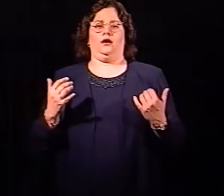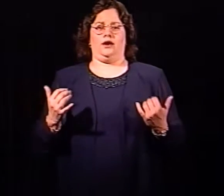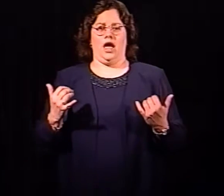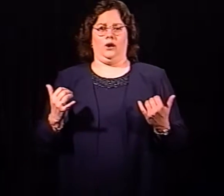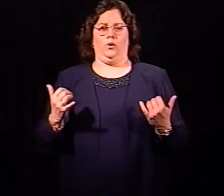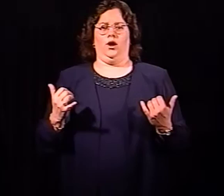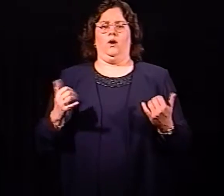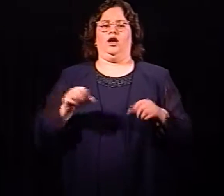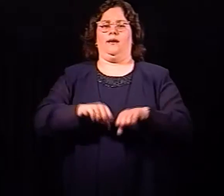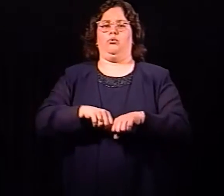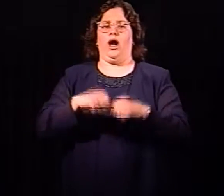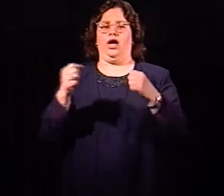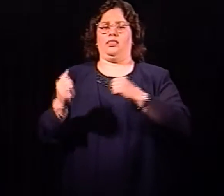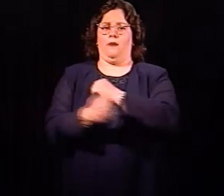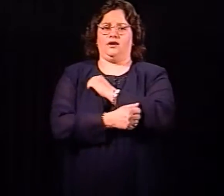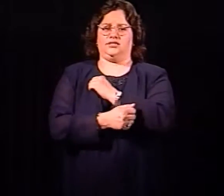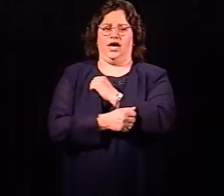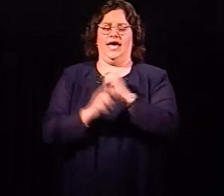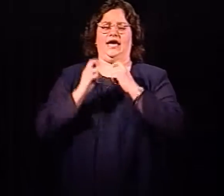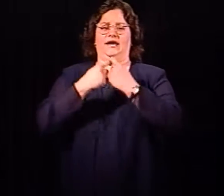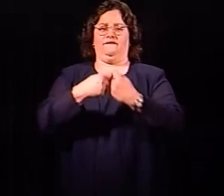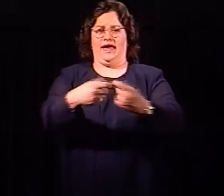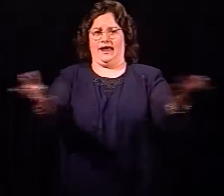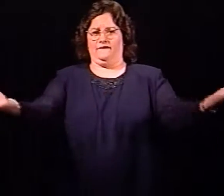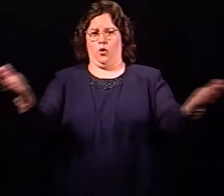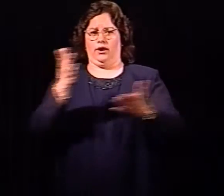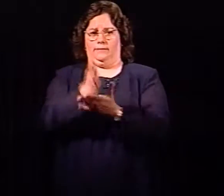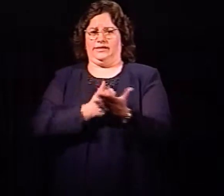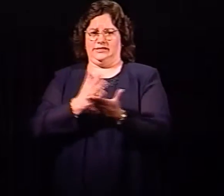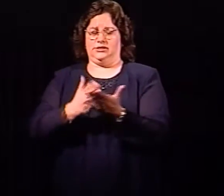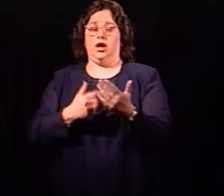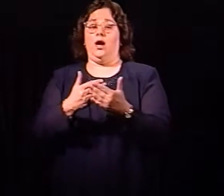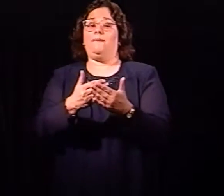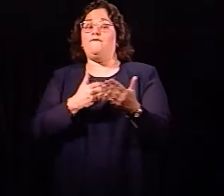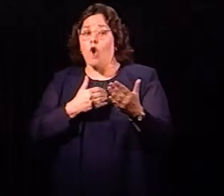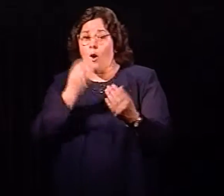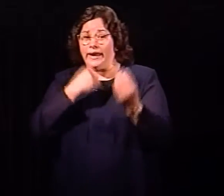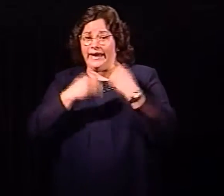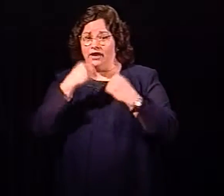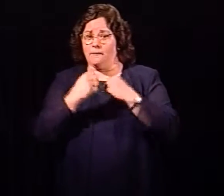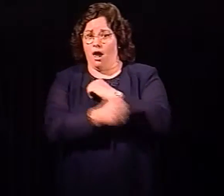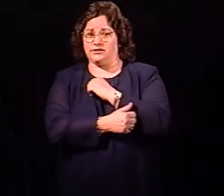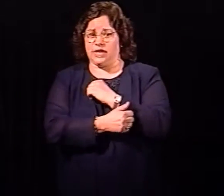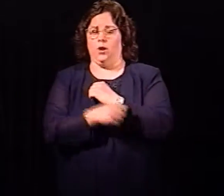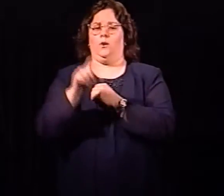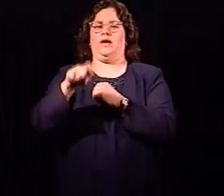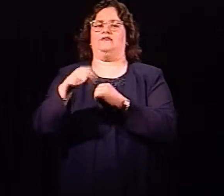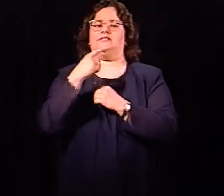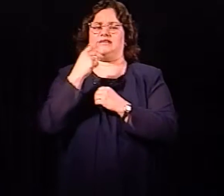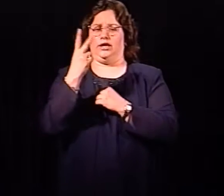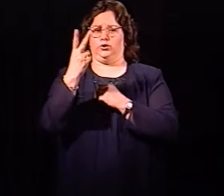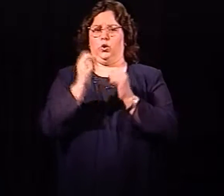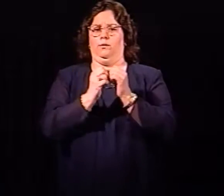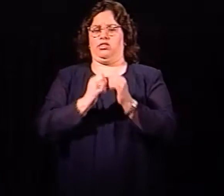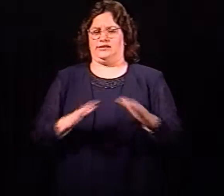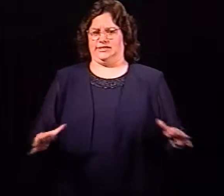We will now break the matzah and give everyone a piece. But before eating the matzah, we say two blessings.